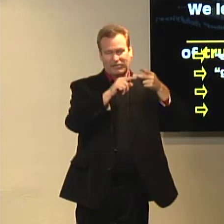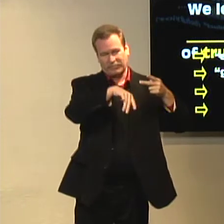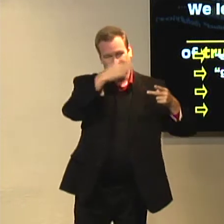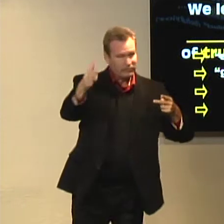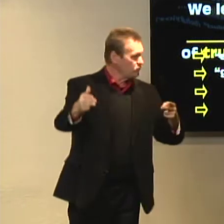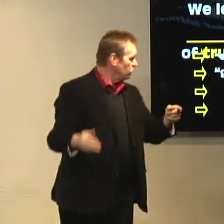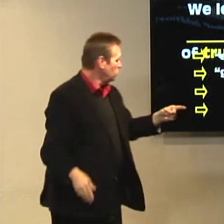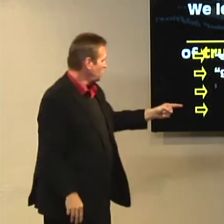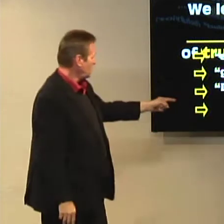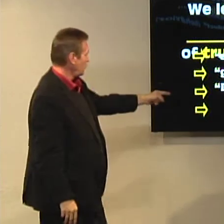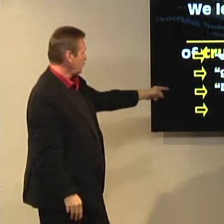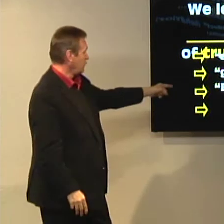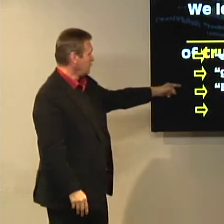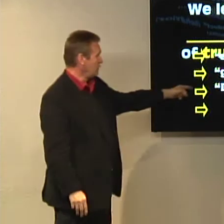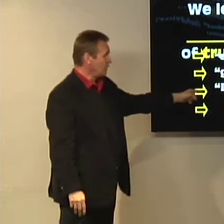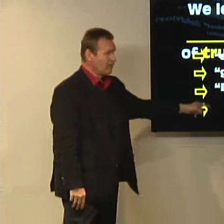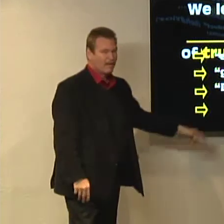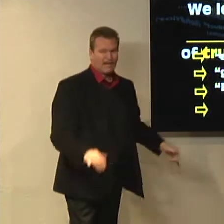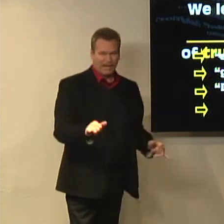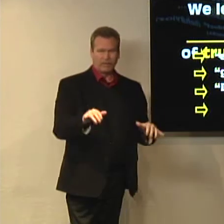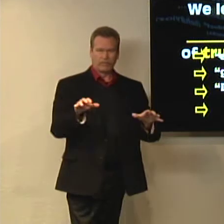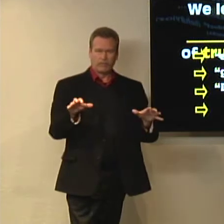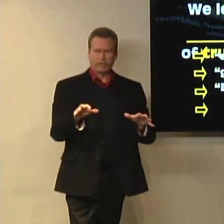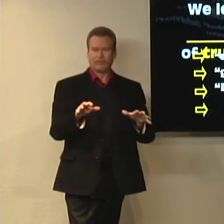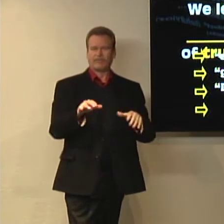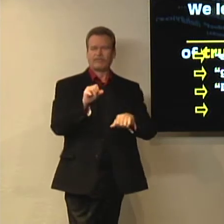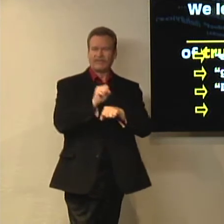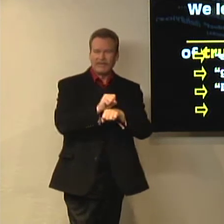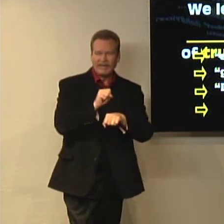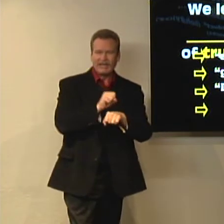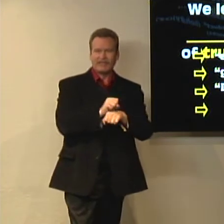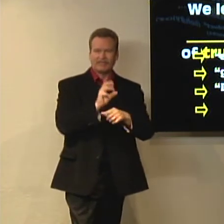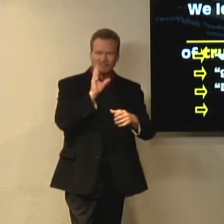it. And then the third point this morning is deeds.